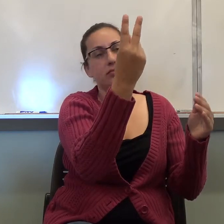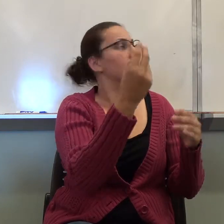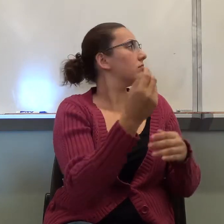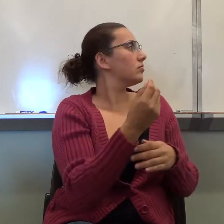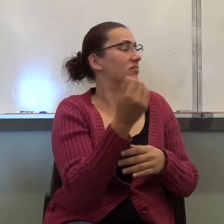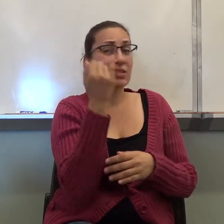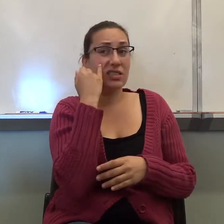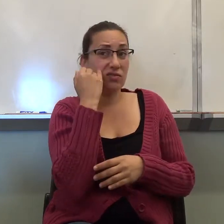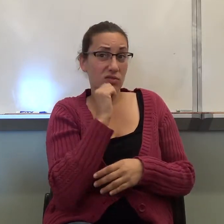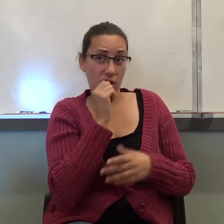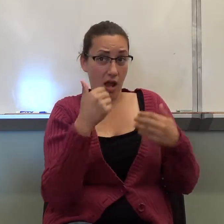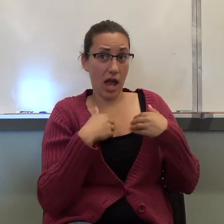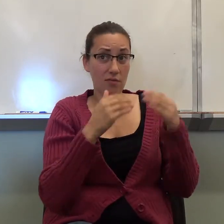it.